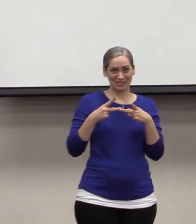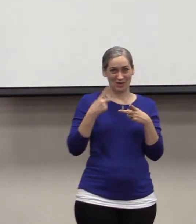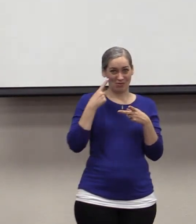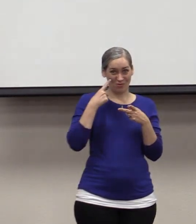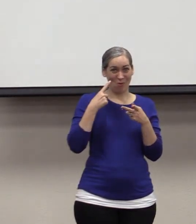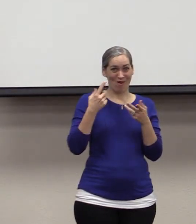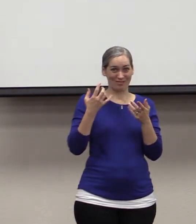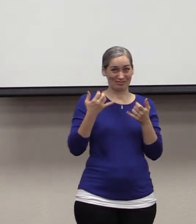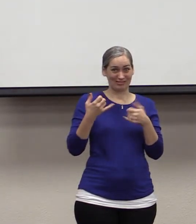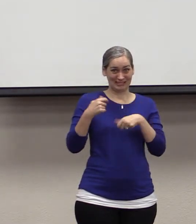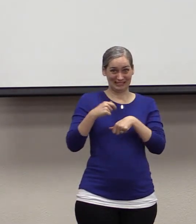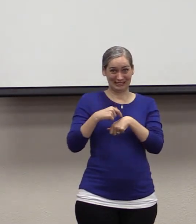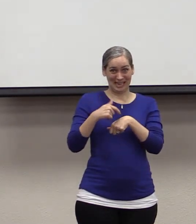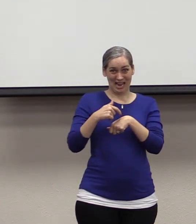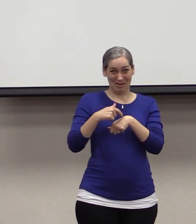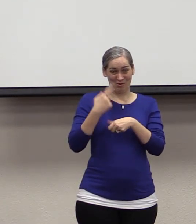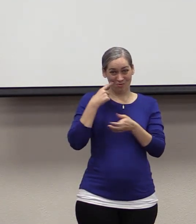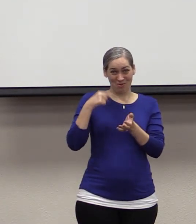So what does Mordecai do here?